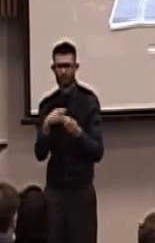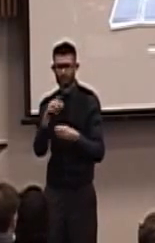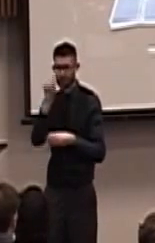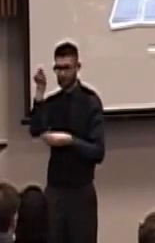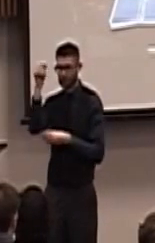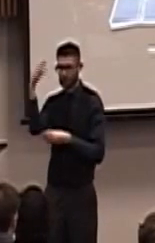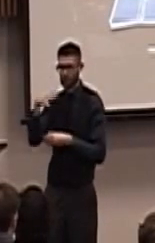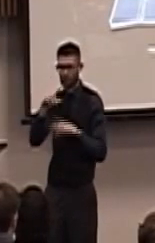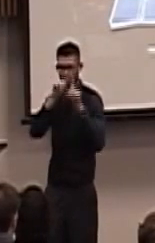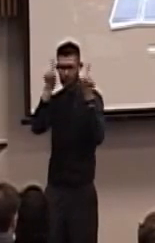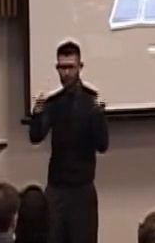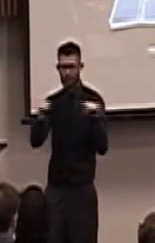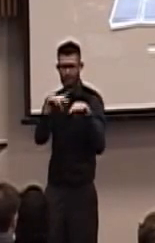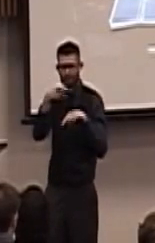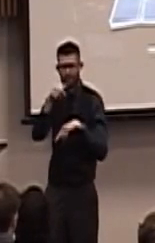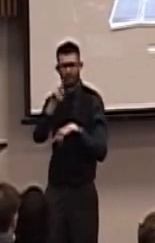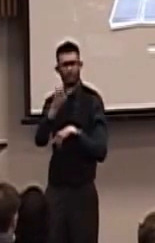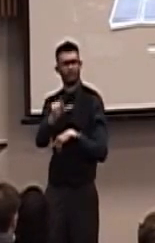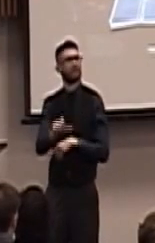stuff.